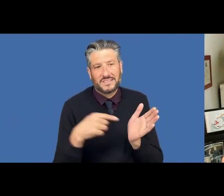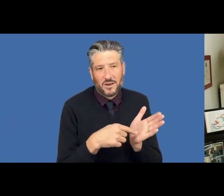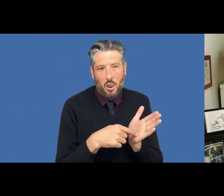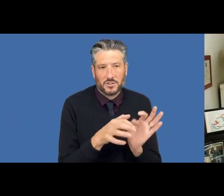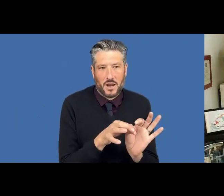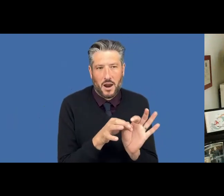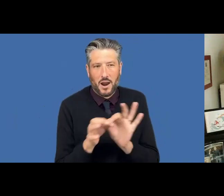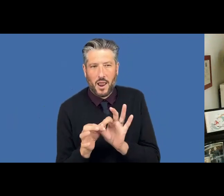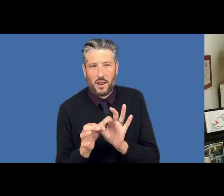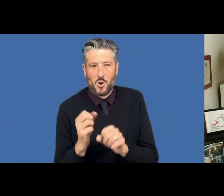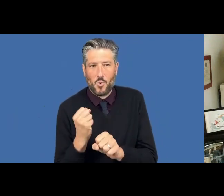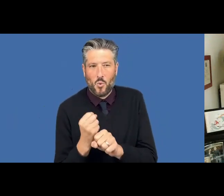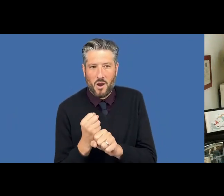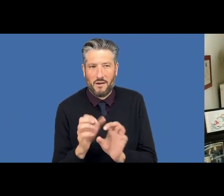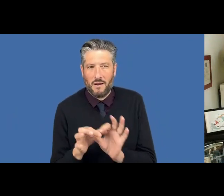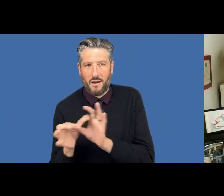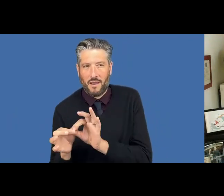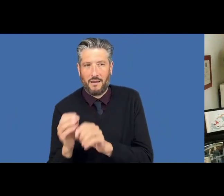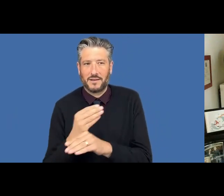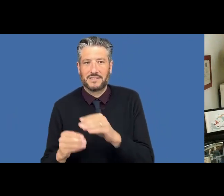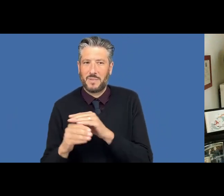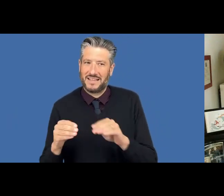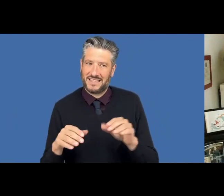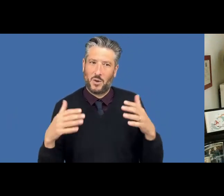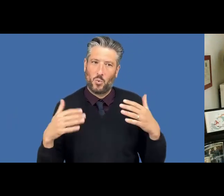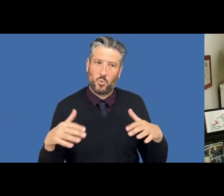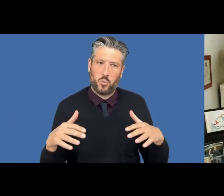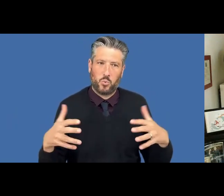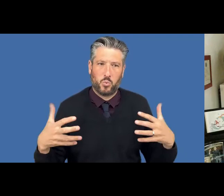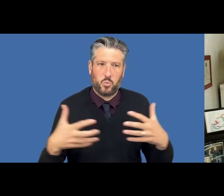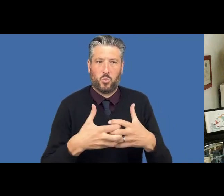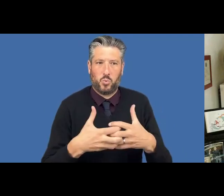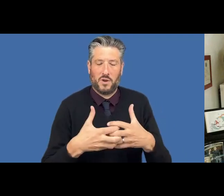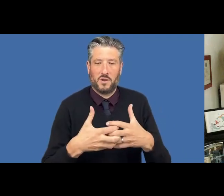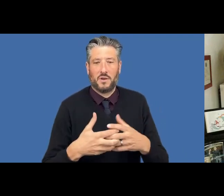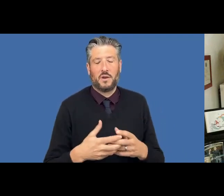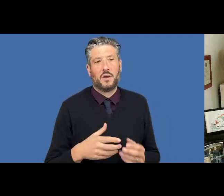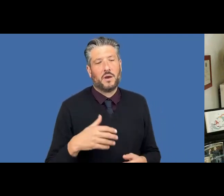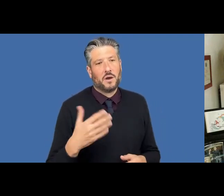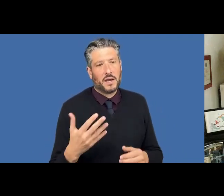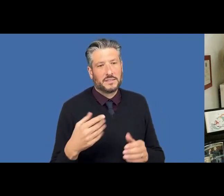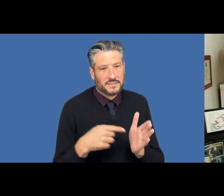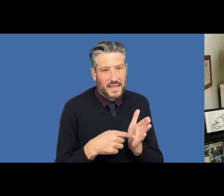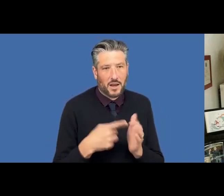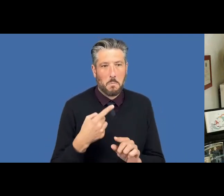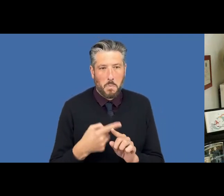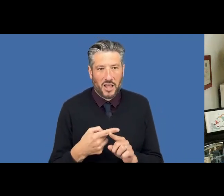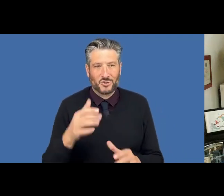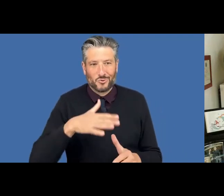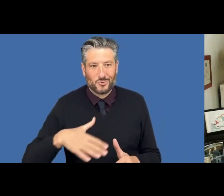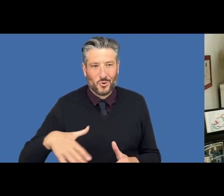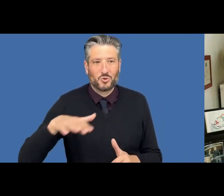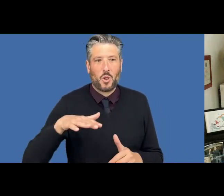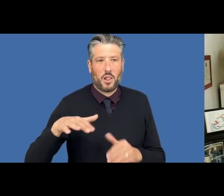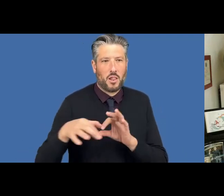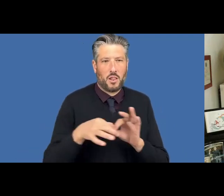remove the human factors and the social factors from our application of tech. That said, we talked briefly